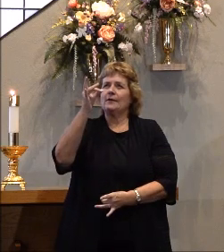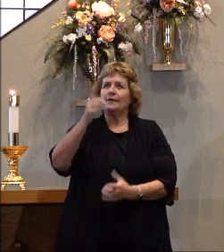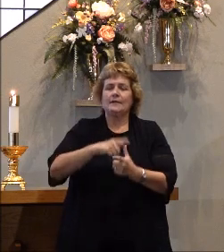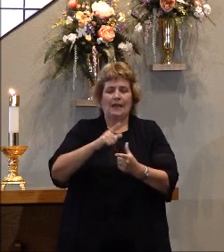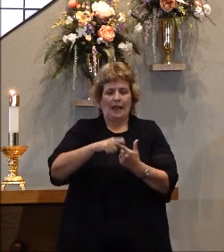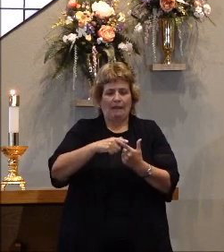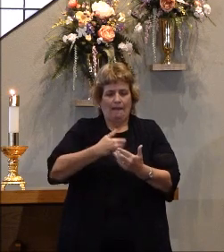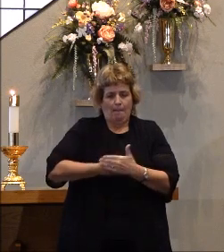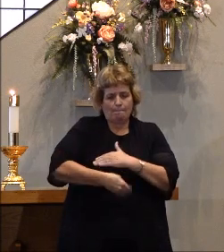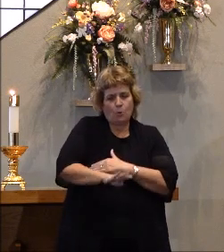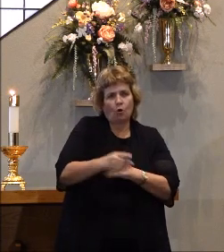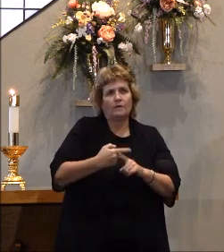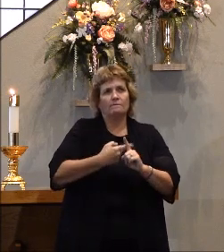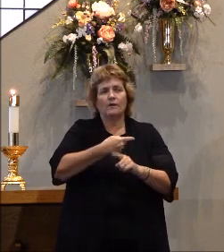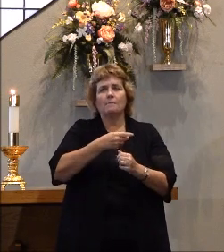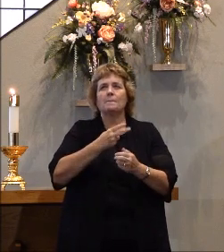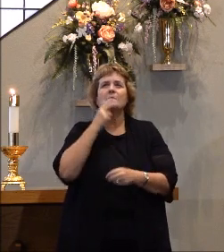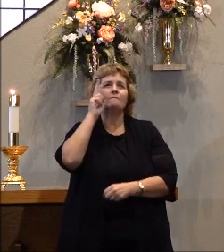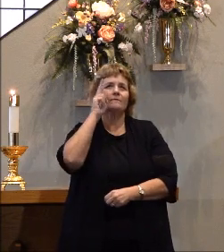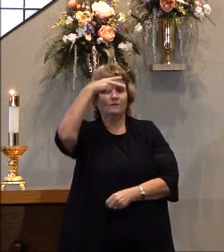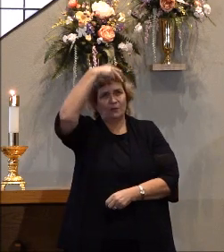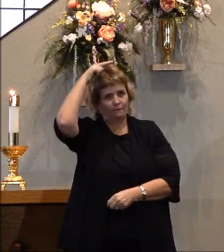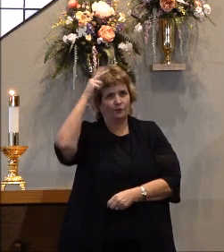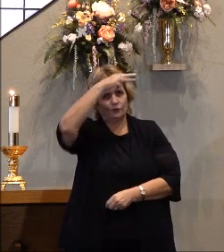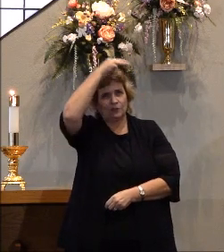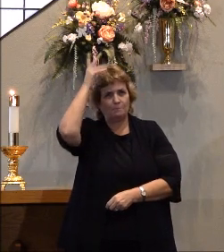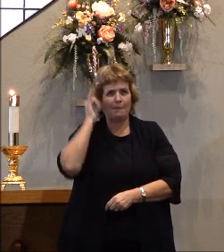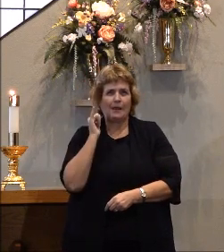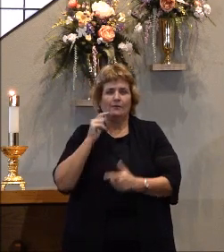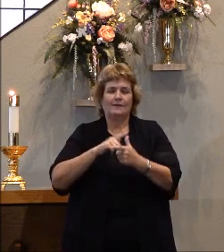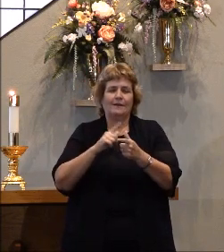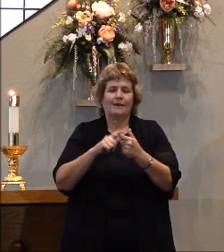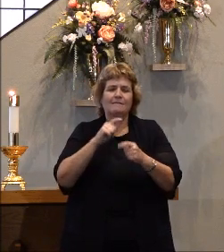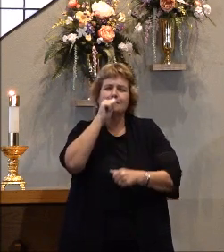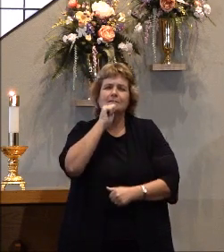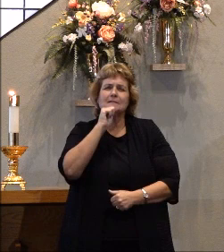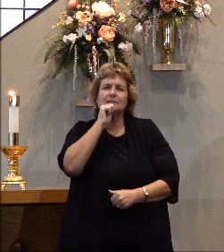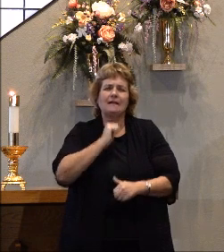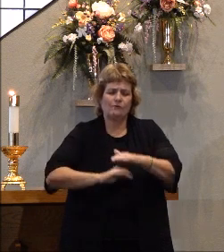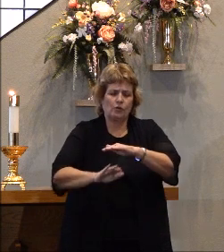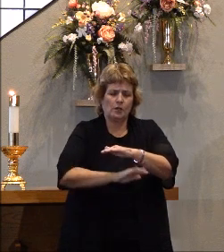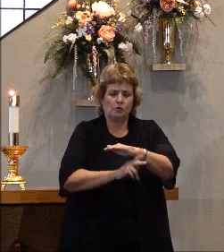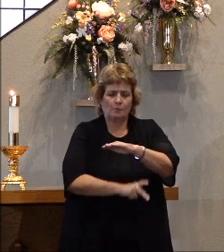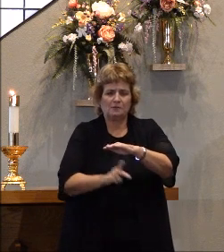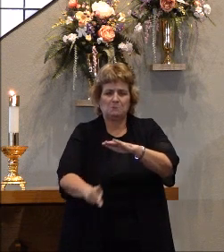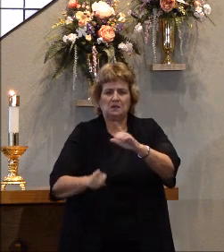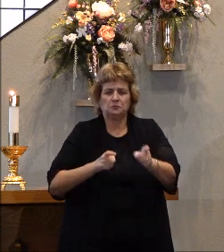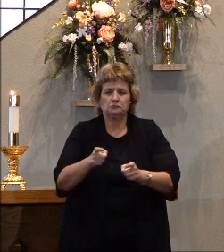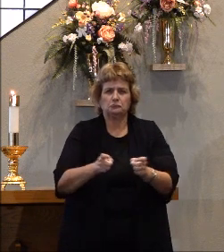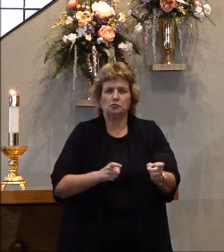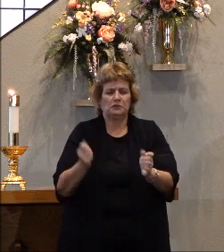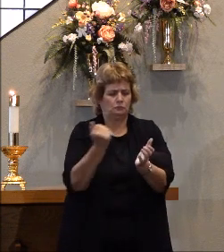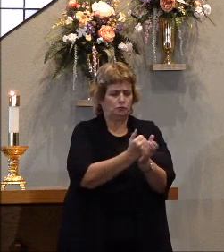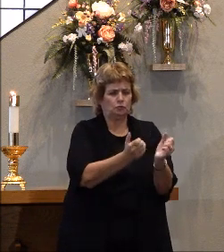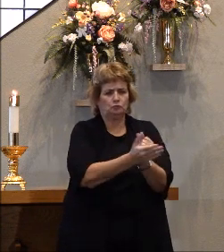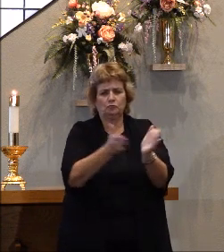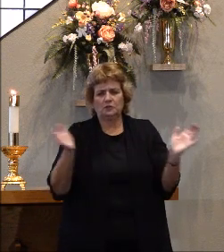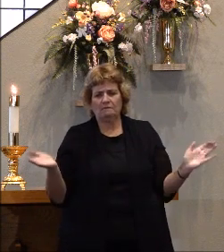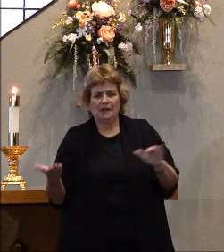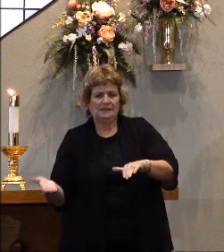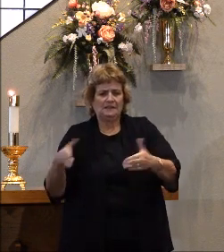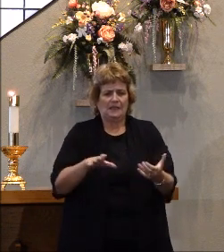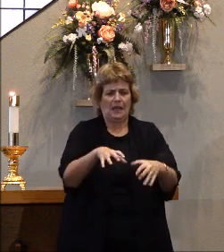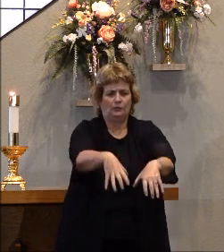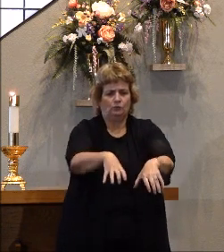the Virgin Mary, suffered under Pontius Pilate, was crucified, died, and was buried. He descended